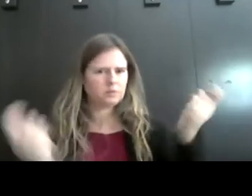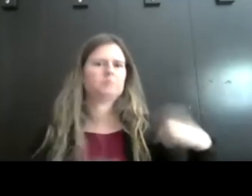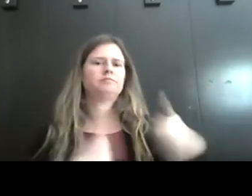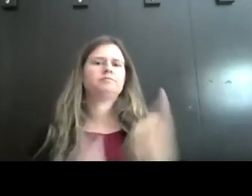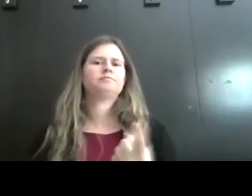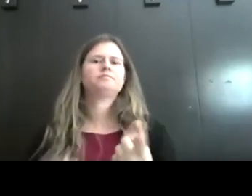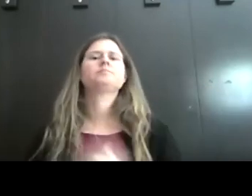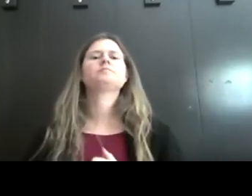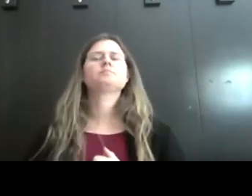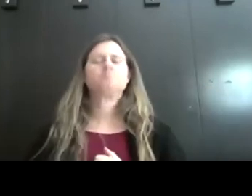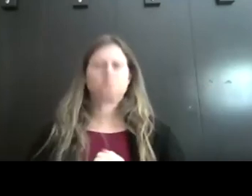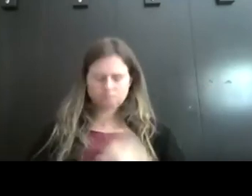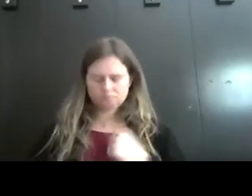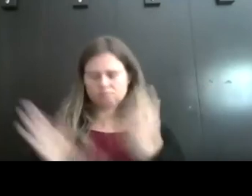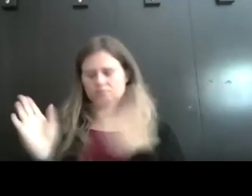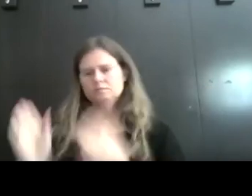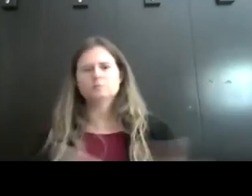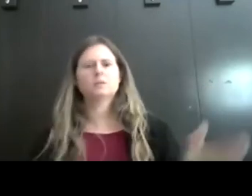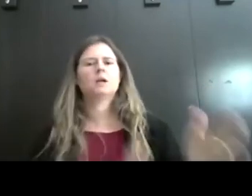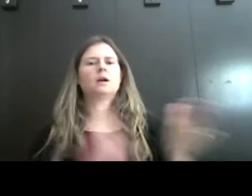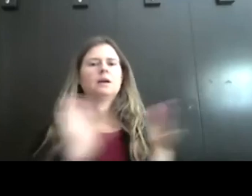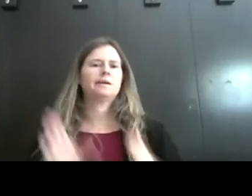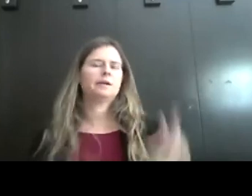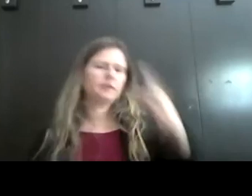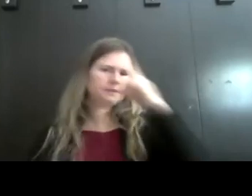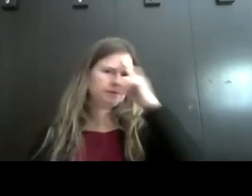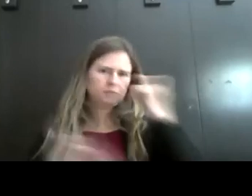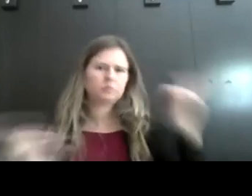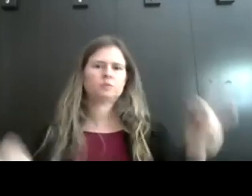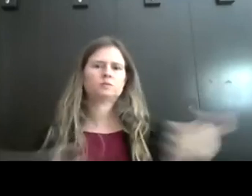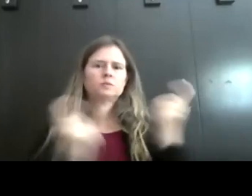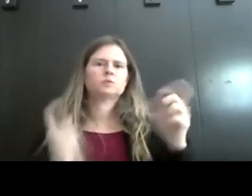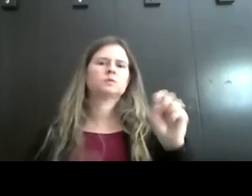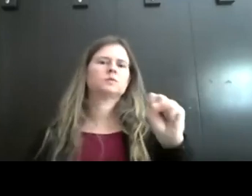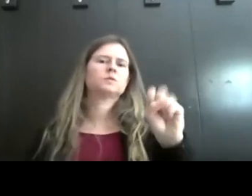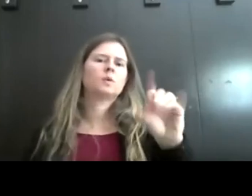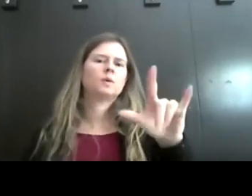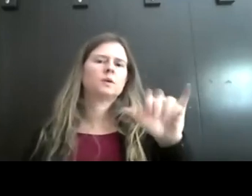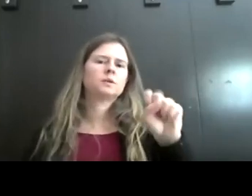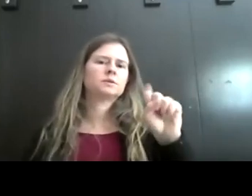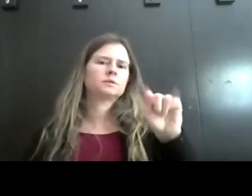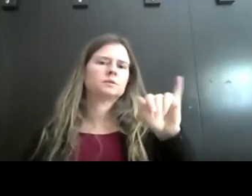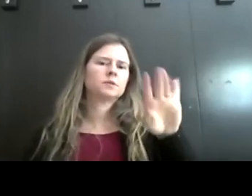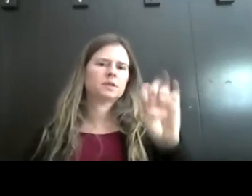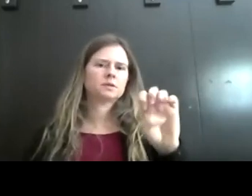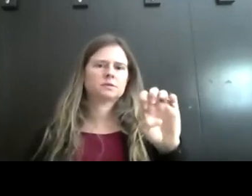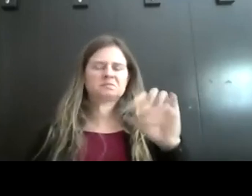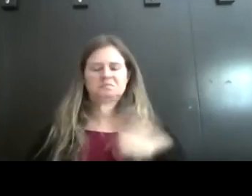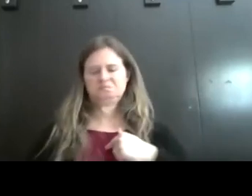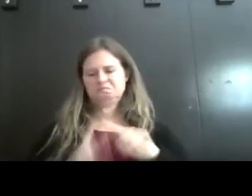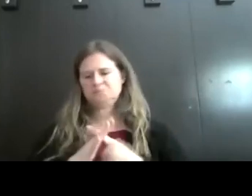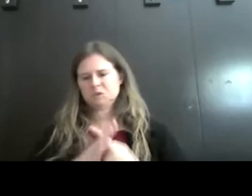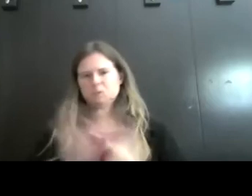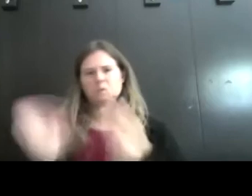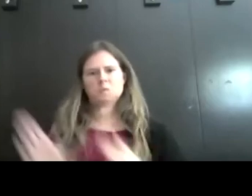I started helping organize a summer solstice ceremony up there and started in 1996. And in